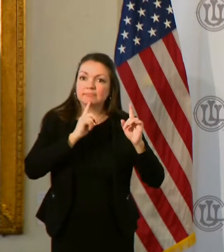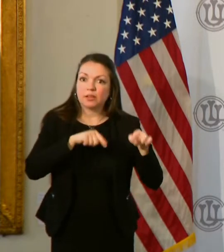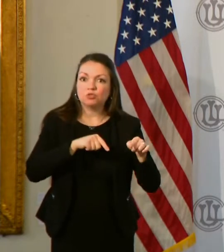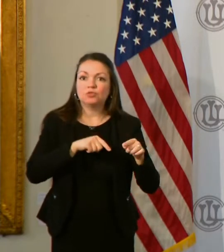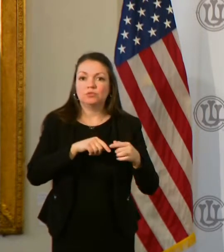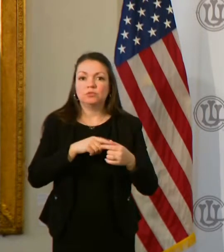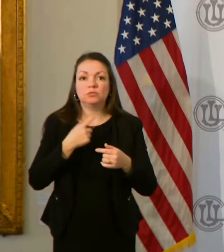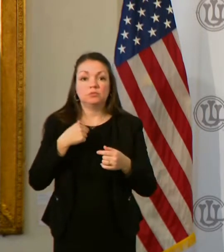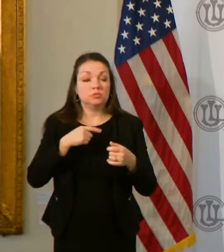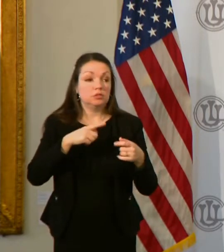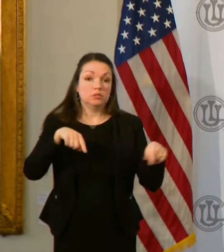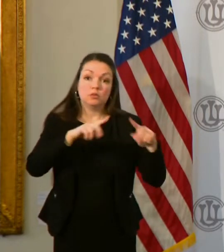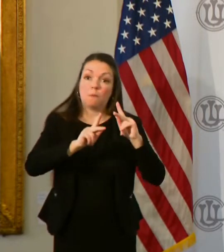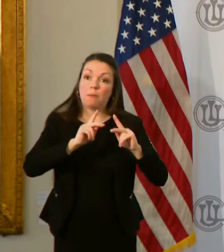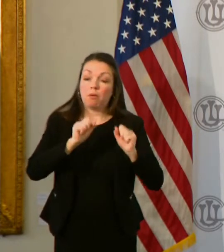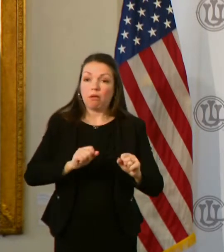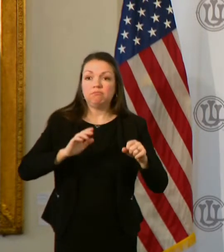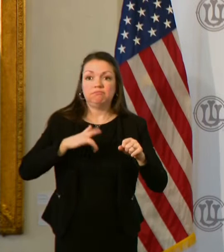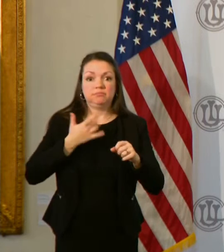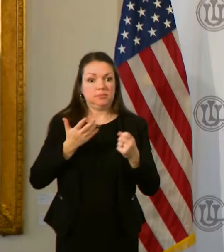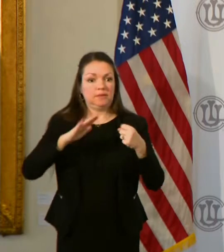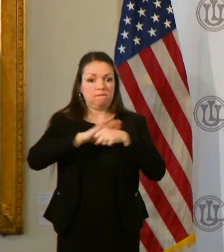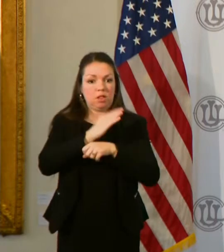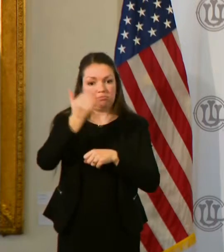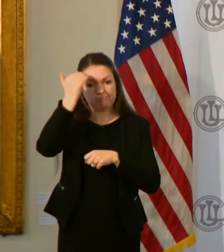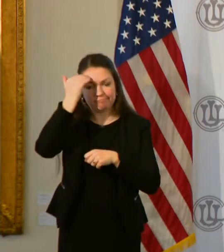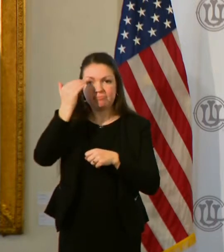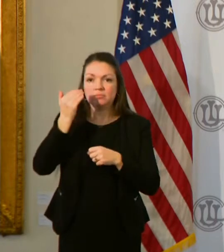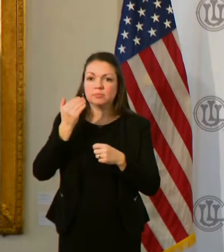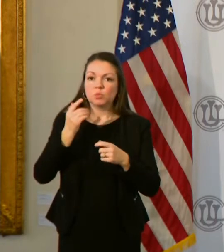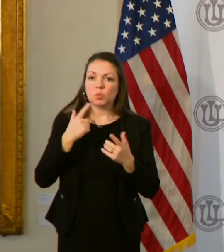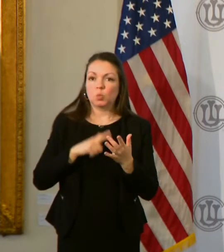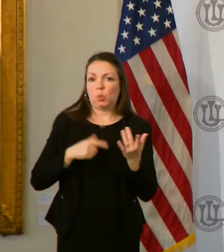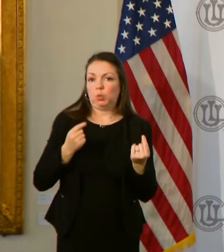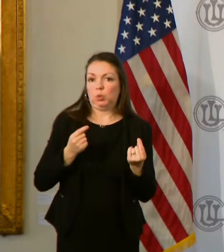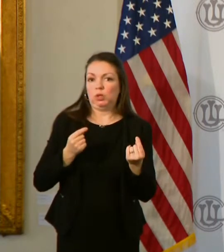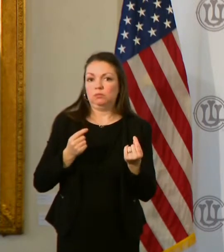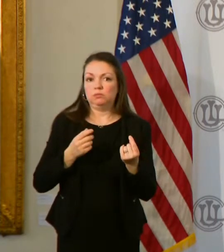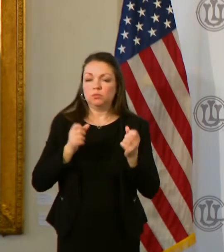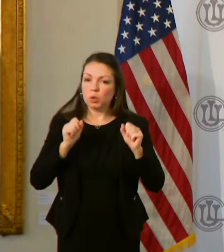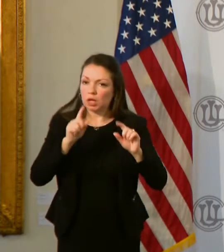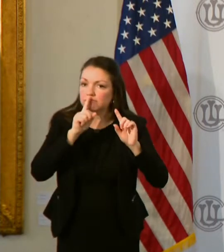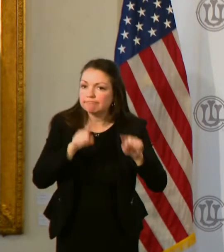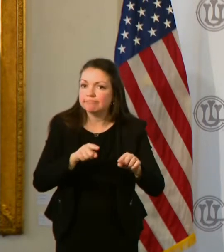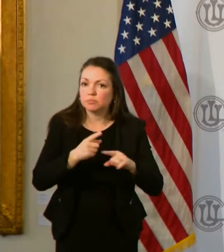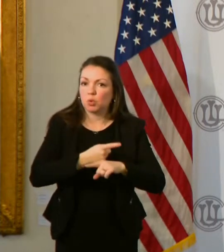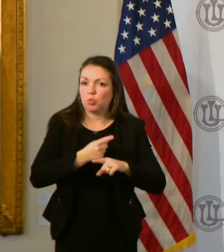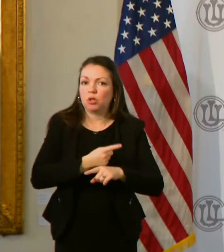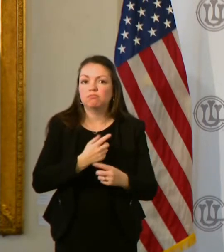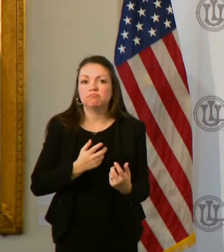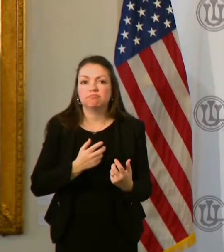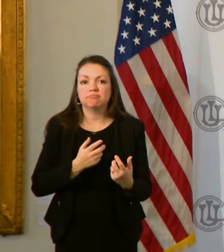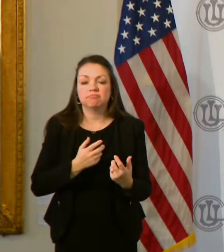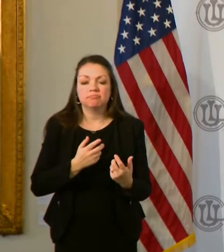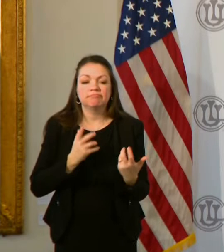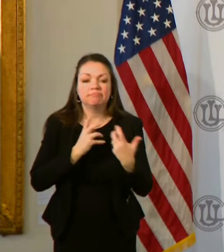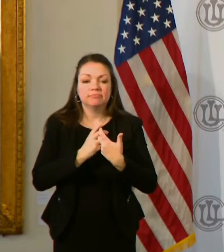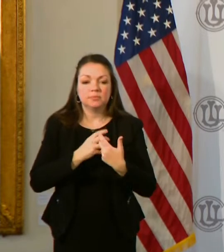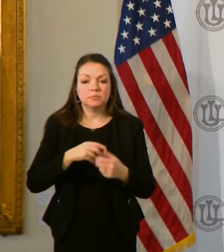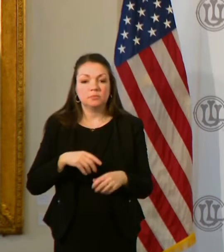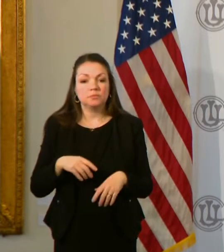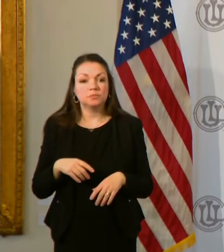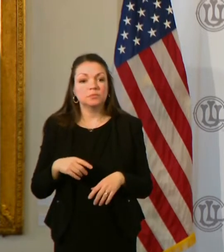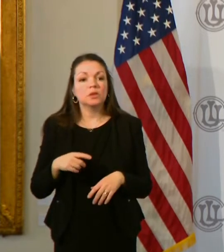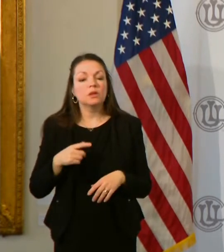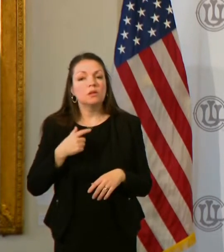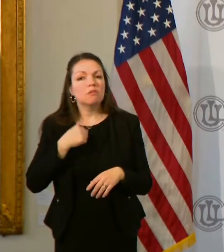and reacting appropriately. But before I wrap up, I certainly want to take your questions, I want to switch gears for a